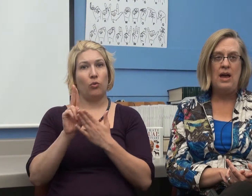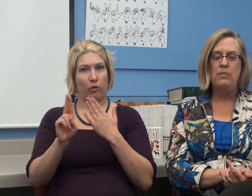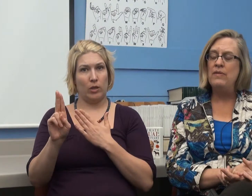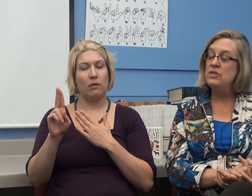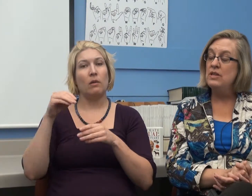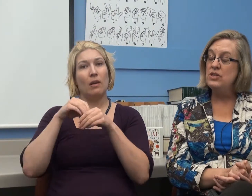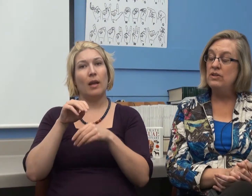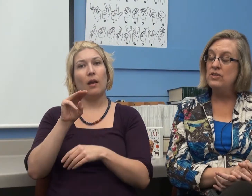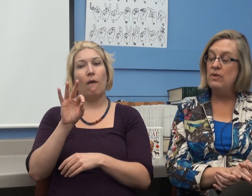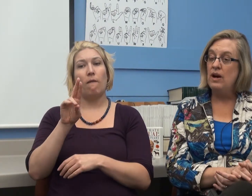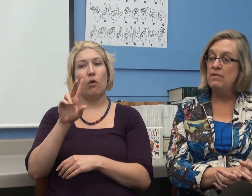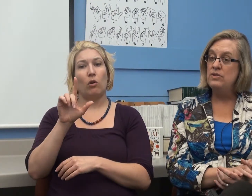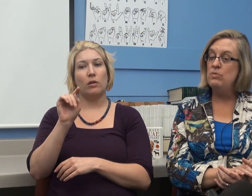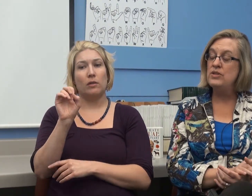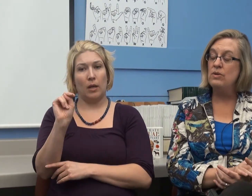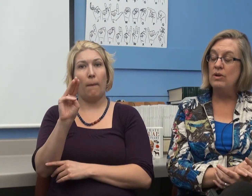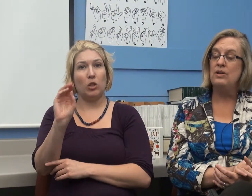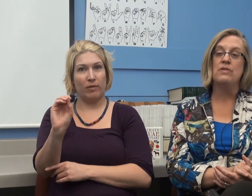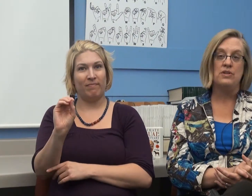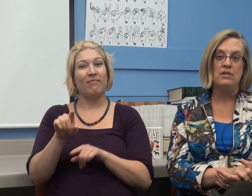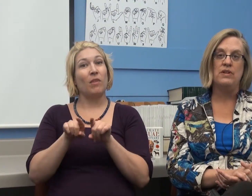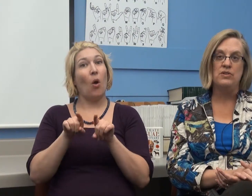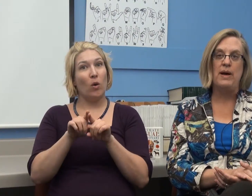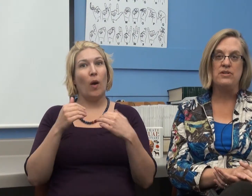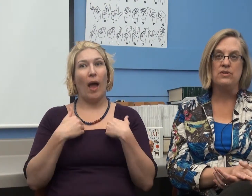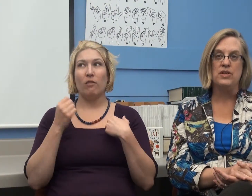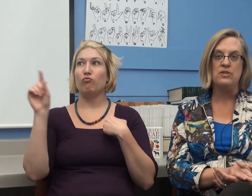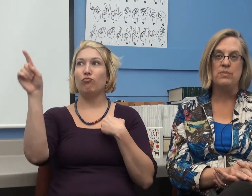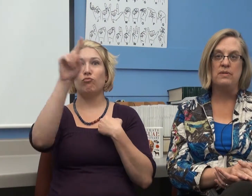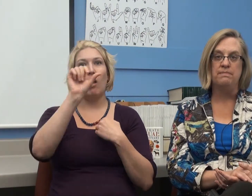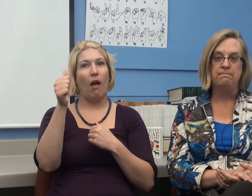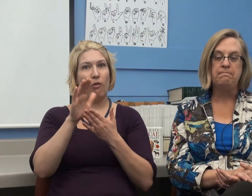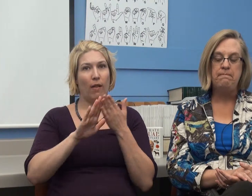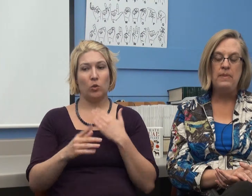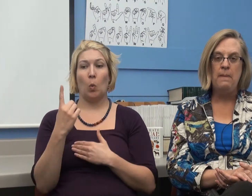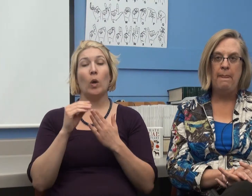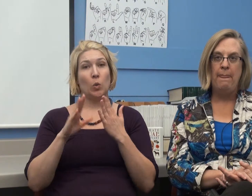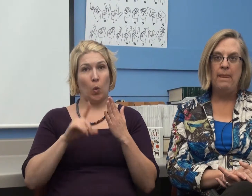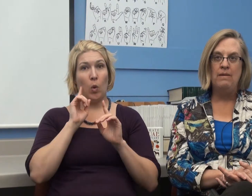And we have a student this year that's going off to Western Oregon University to finish her bachelor's in interpreting.